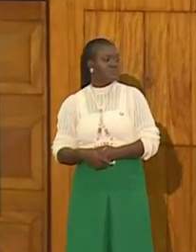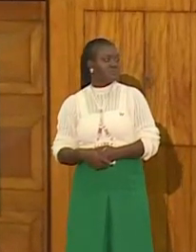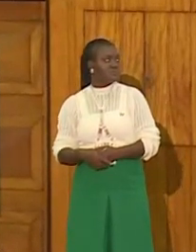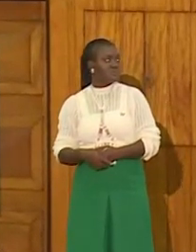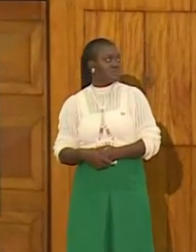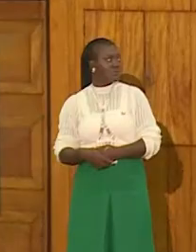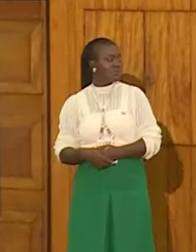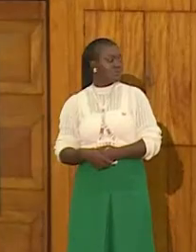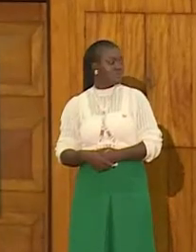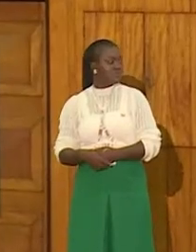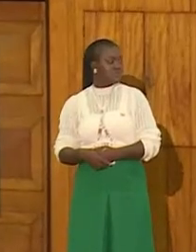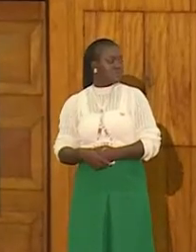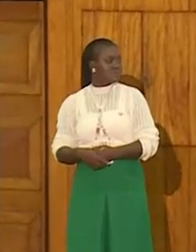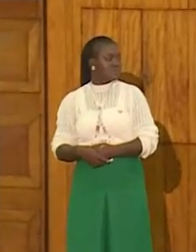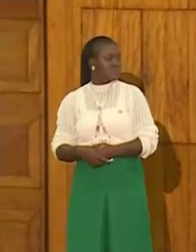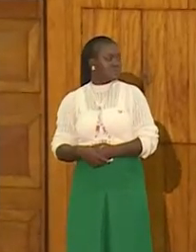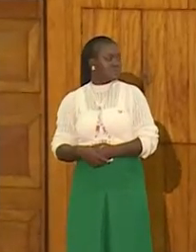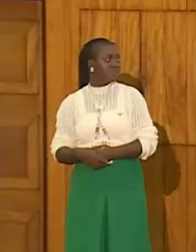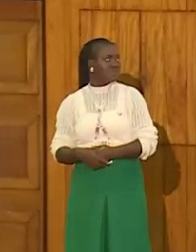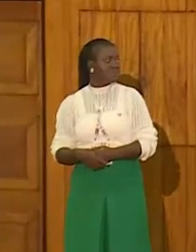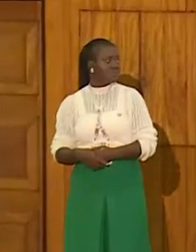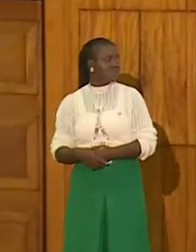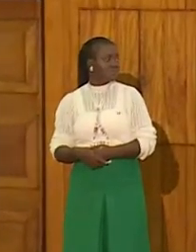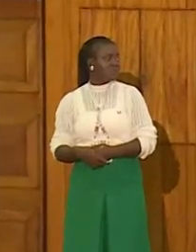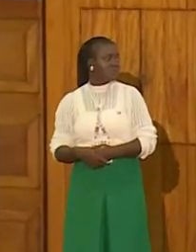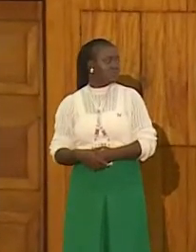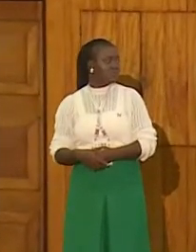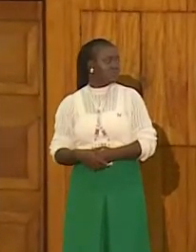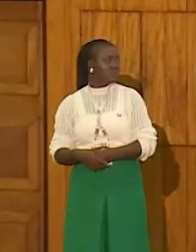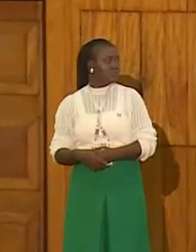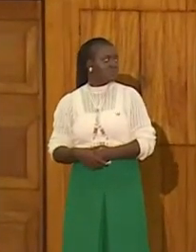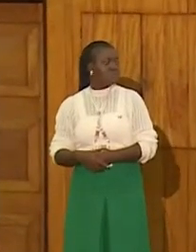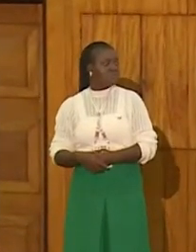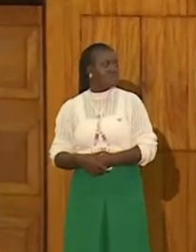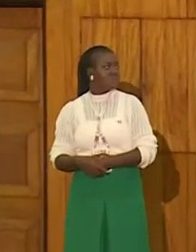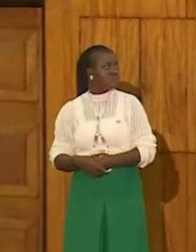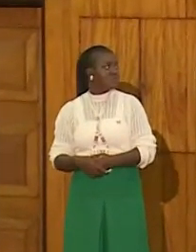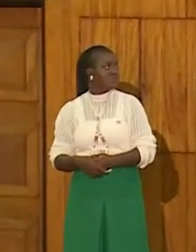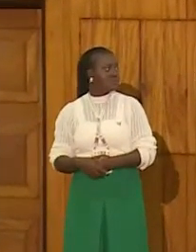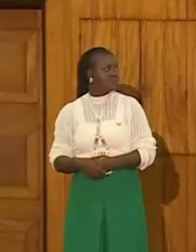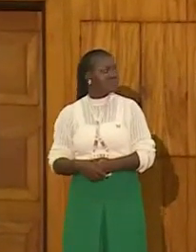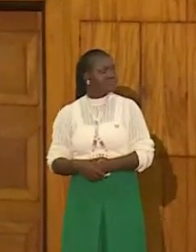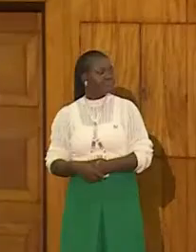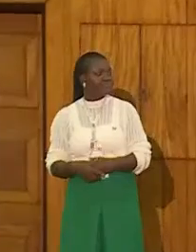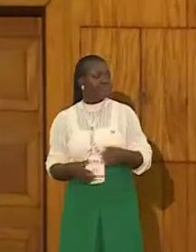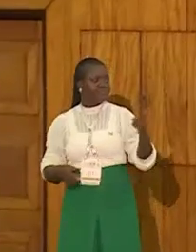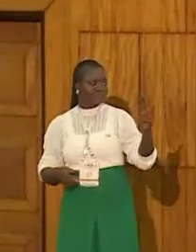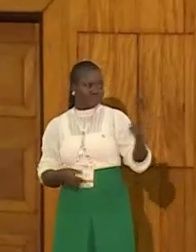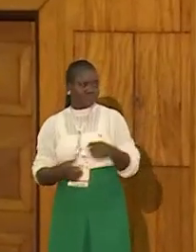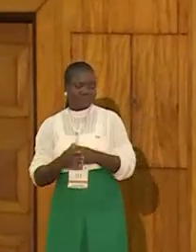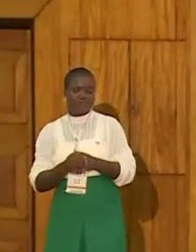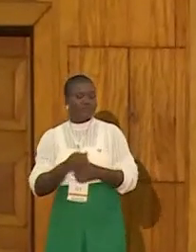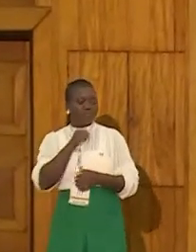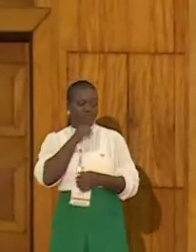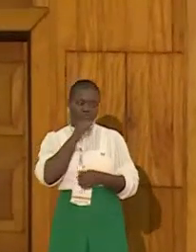Okay. Okay. Okay. You can. So for me? Yes. Okay, mine wasn't really a